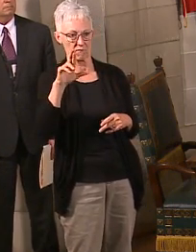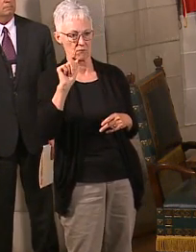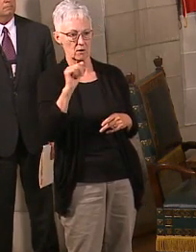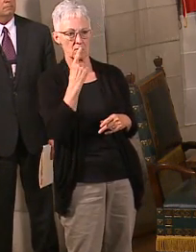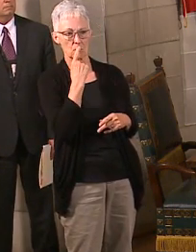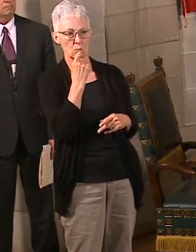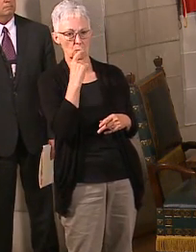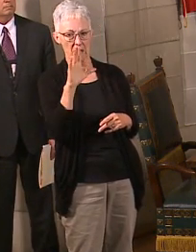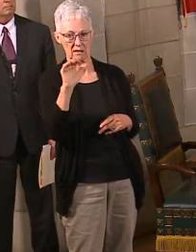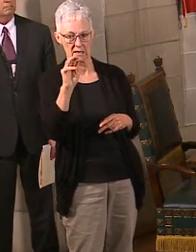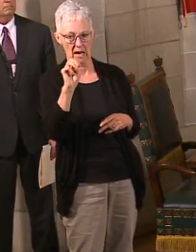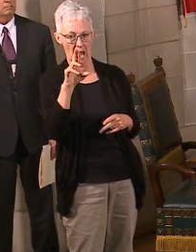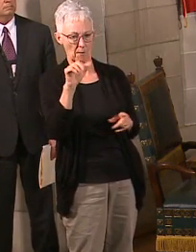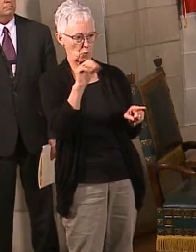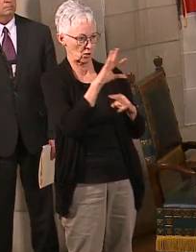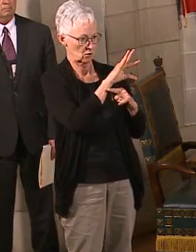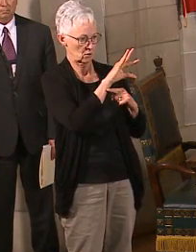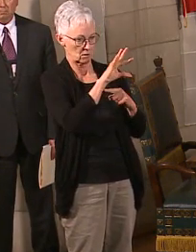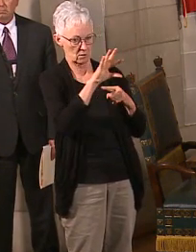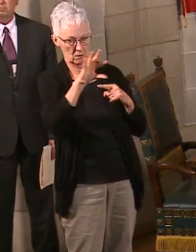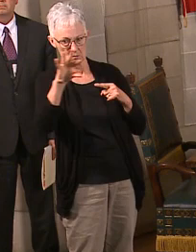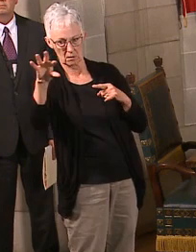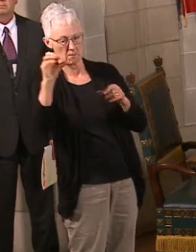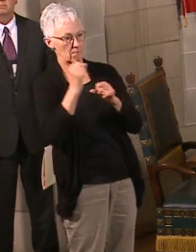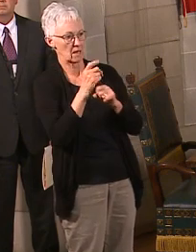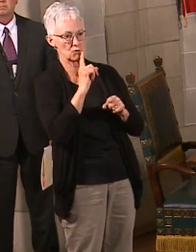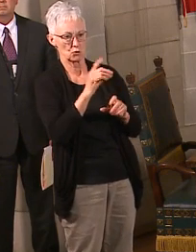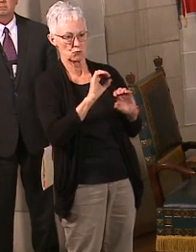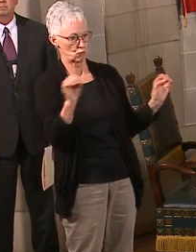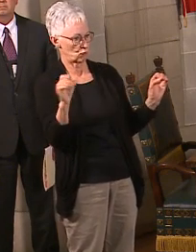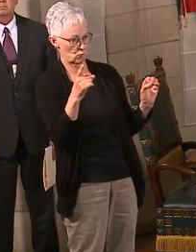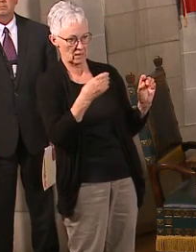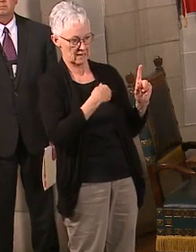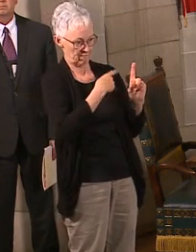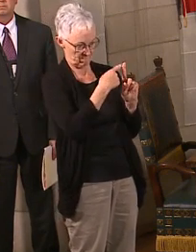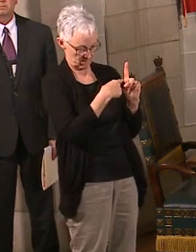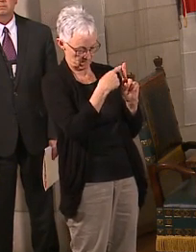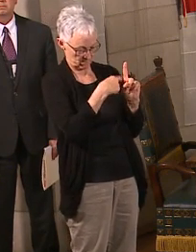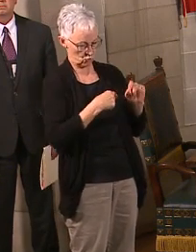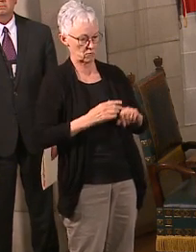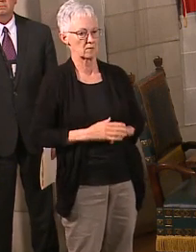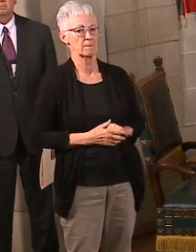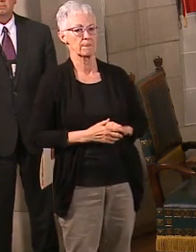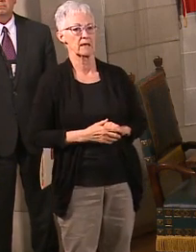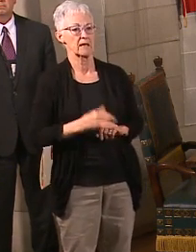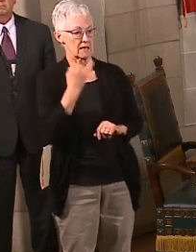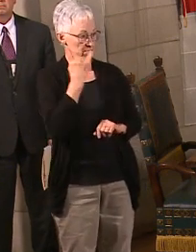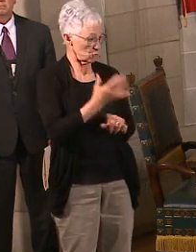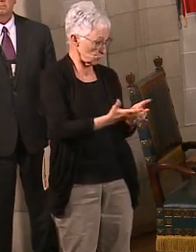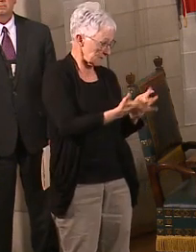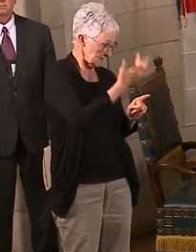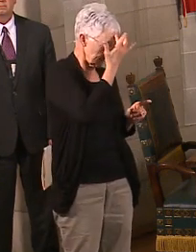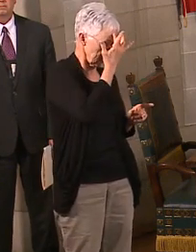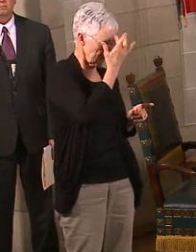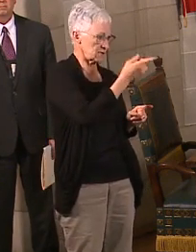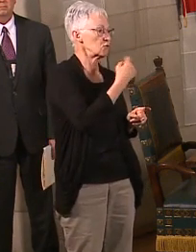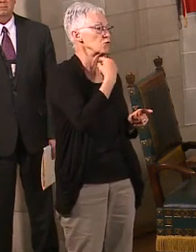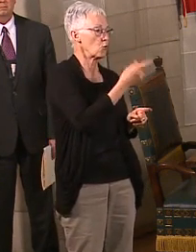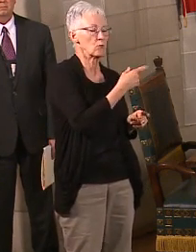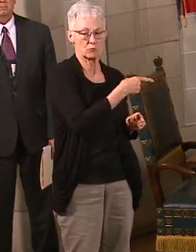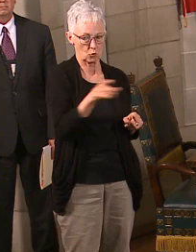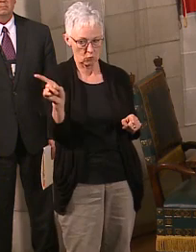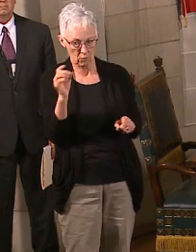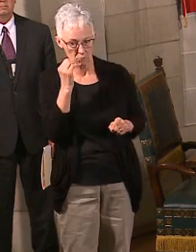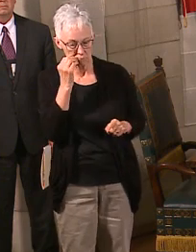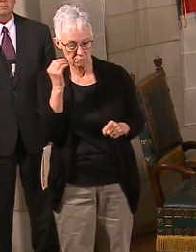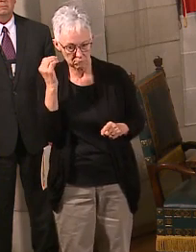They're telling people if you're sick, go home. Everybody in your household needs to stay home. They're translating that. Not only do they send out flyers every day in English, but they